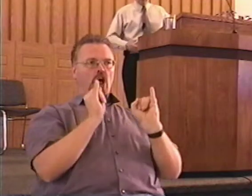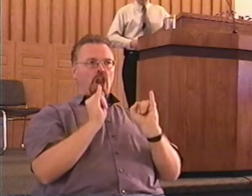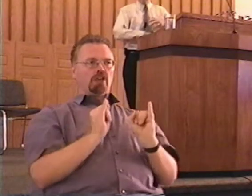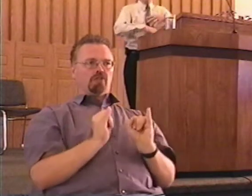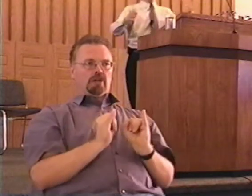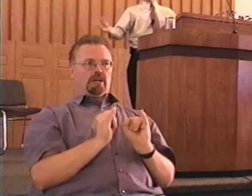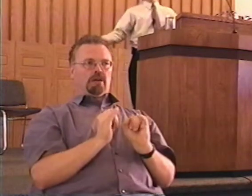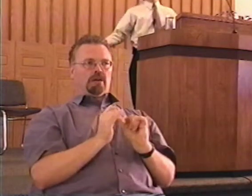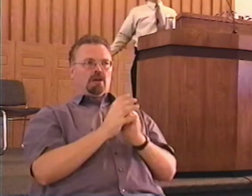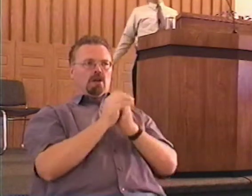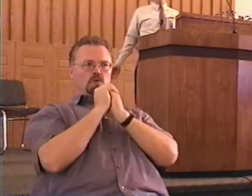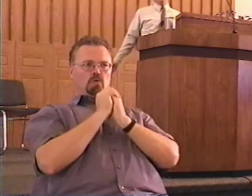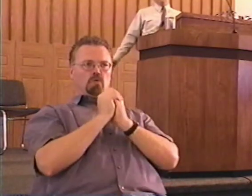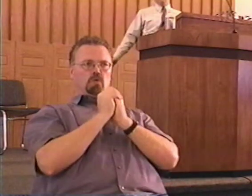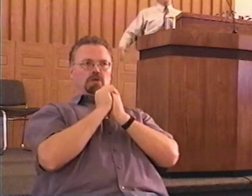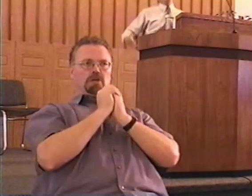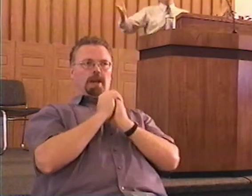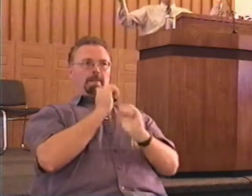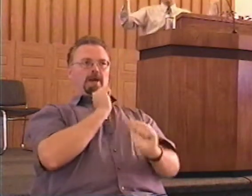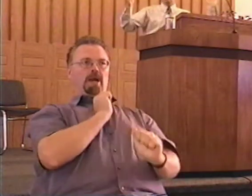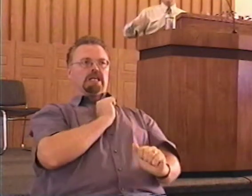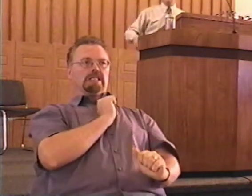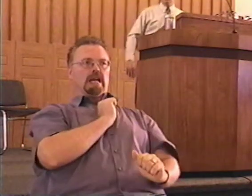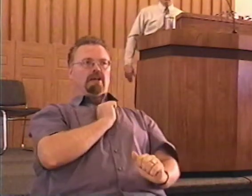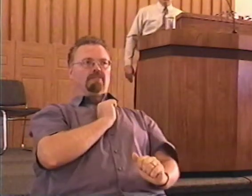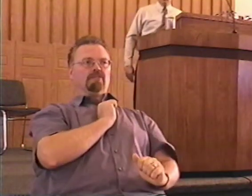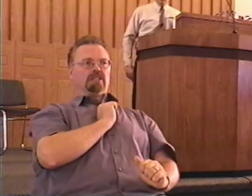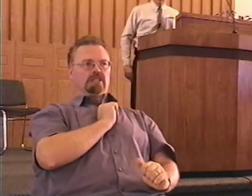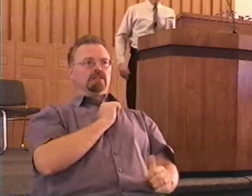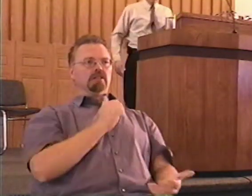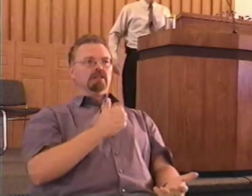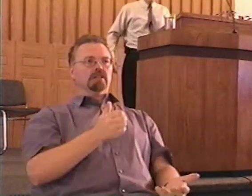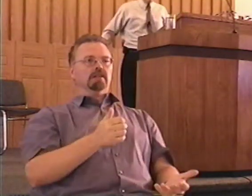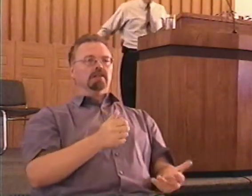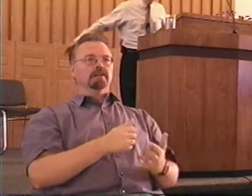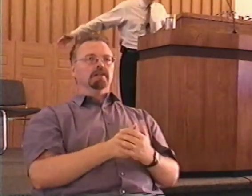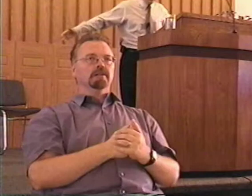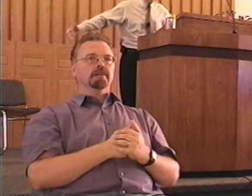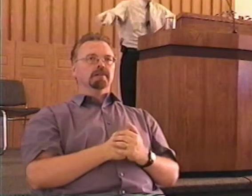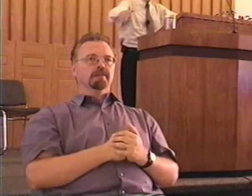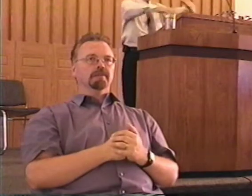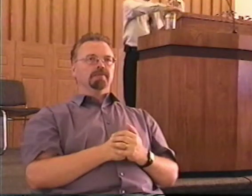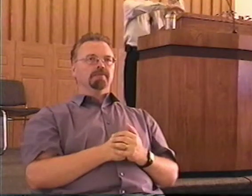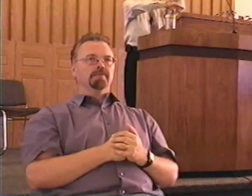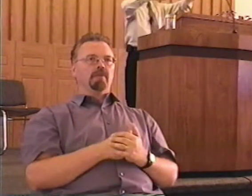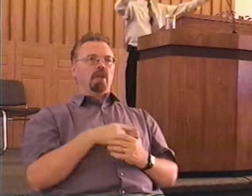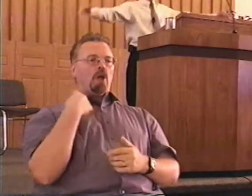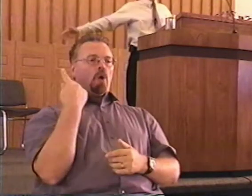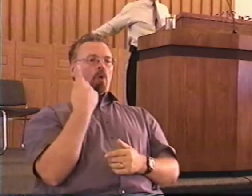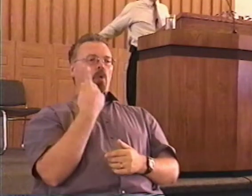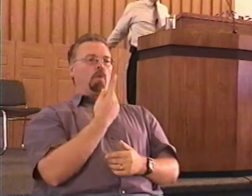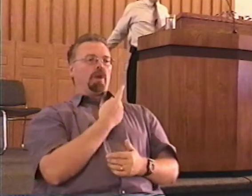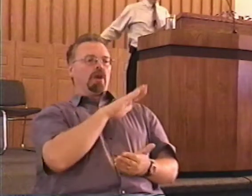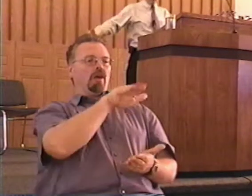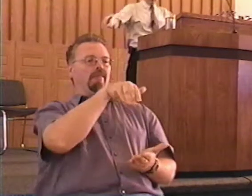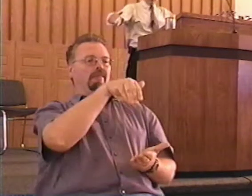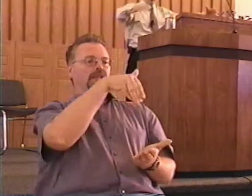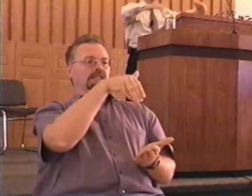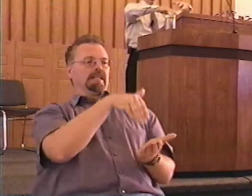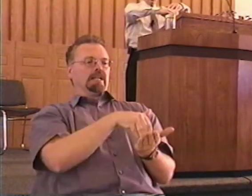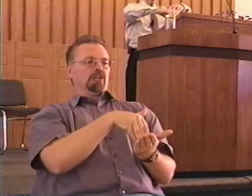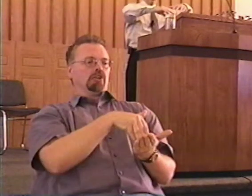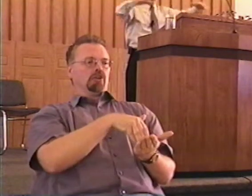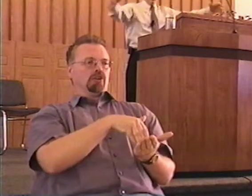really believe, although we don't say we believe this, but we believe it. That we are the center of the